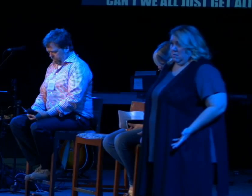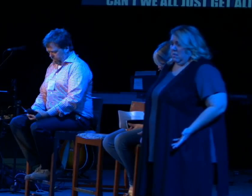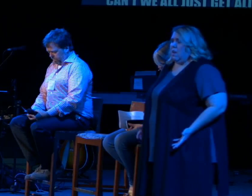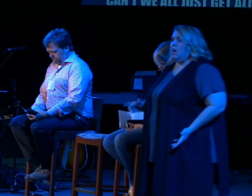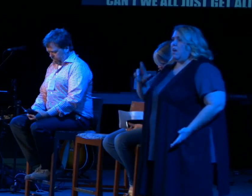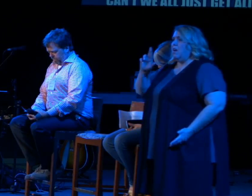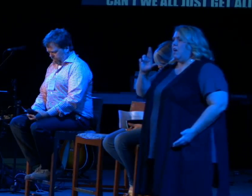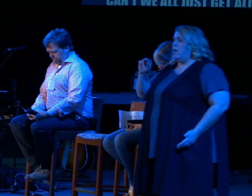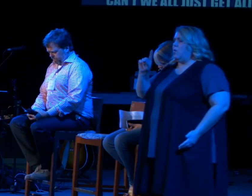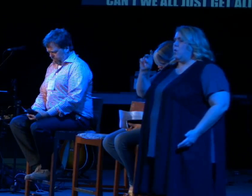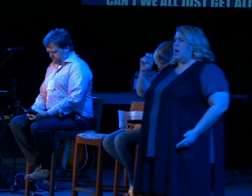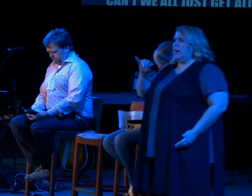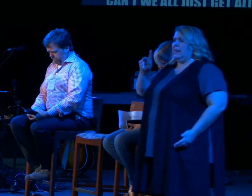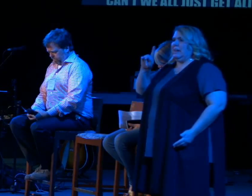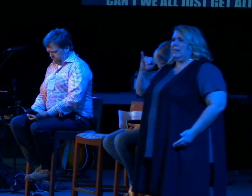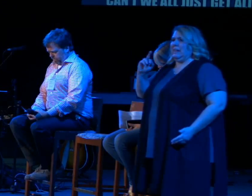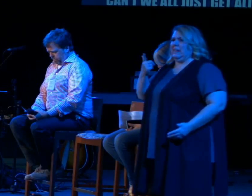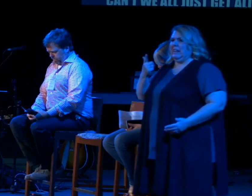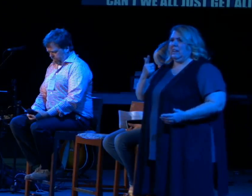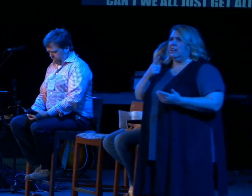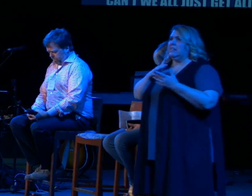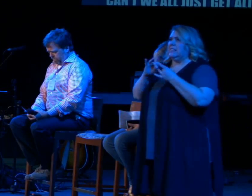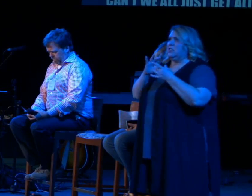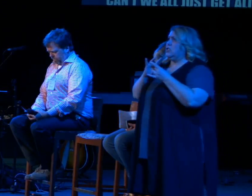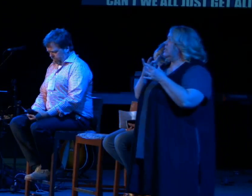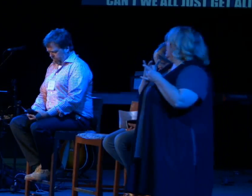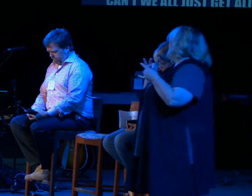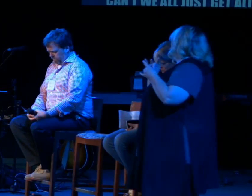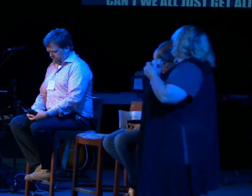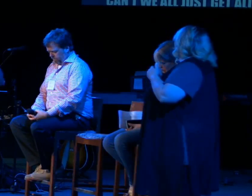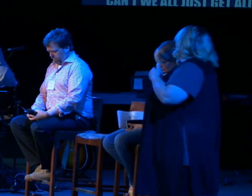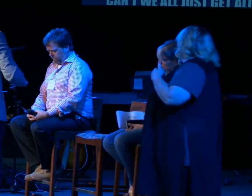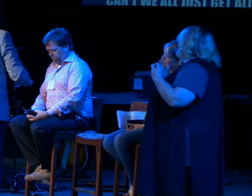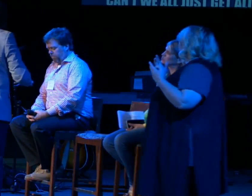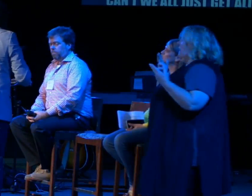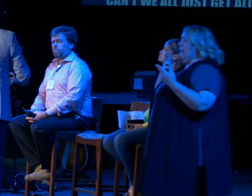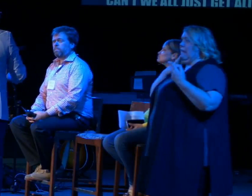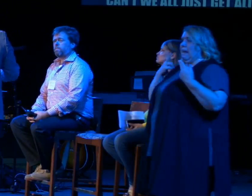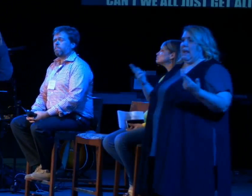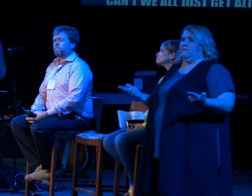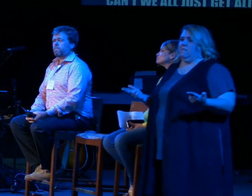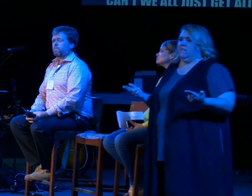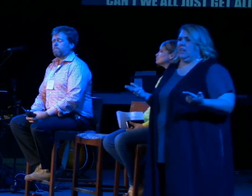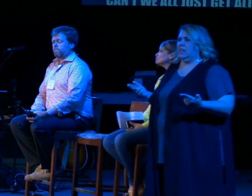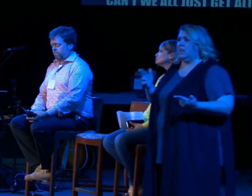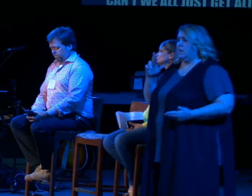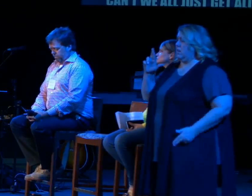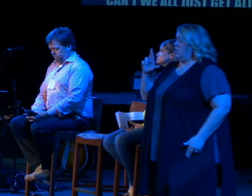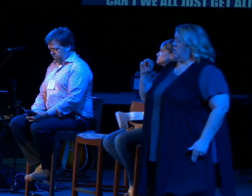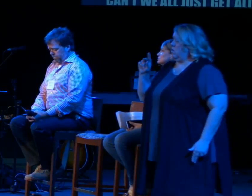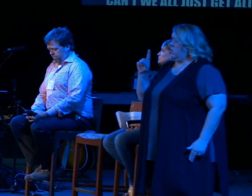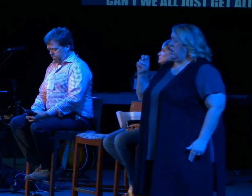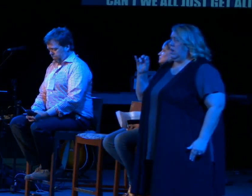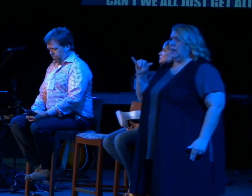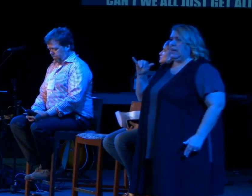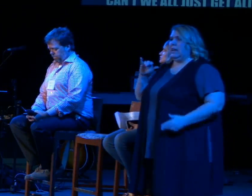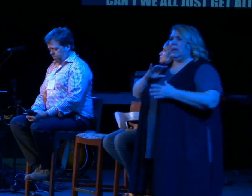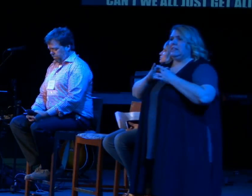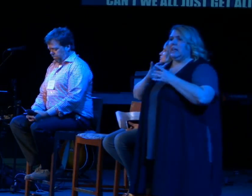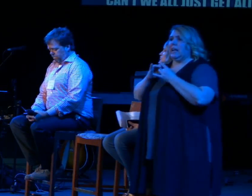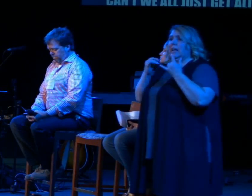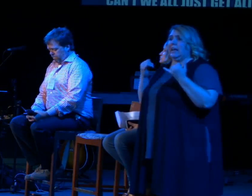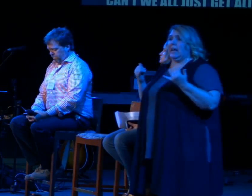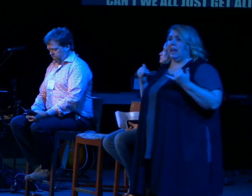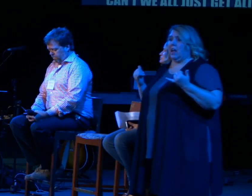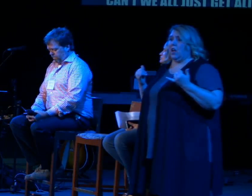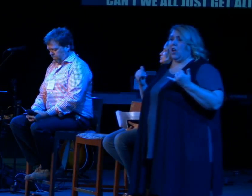See, Rodney said these words with an interesting set of kind of naivete. Rodney said these words as if now that